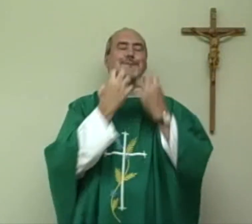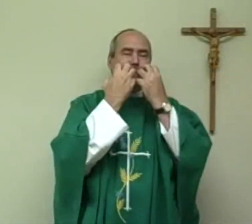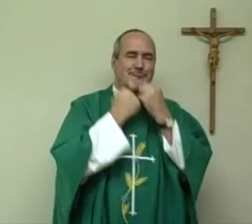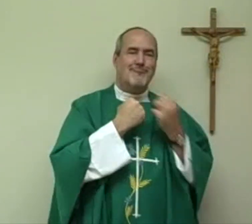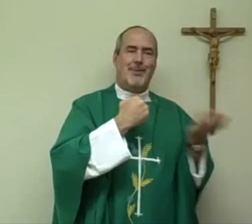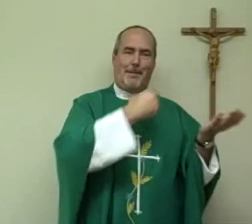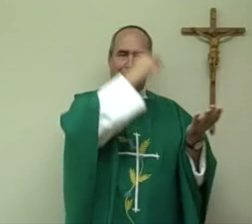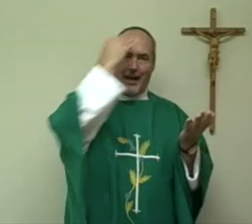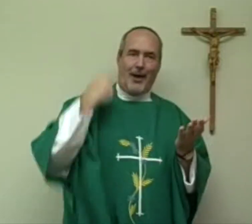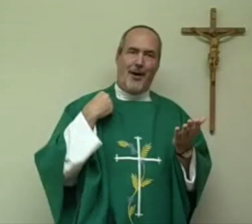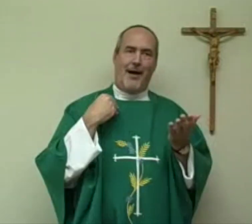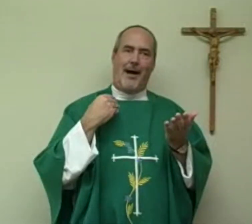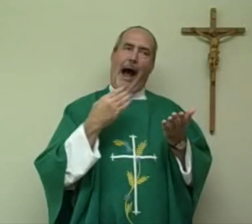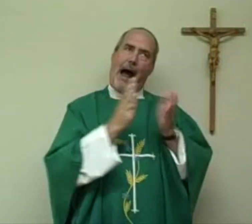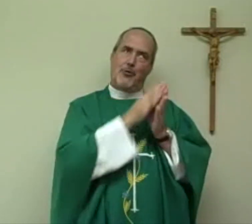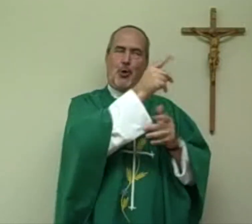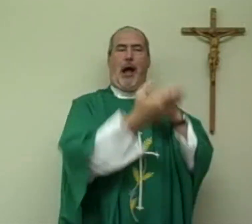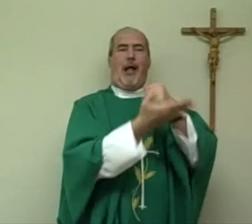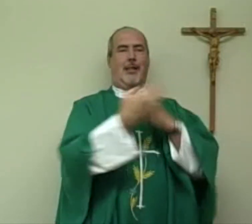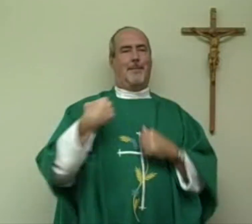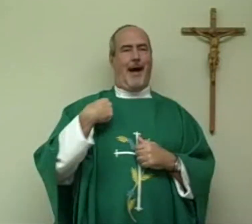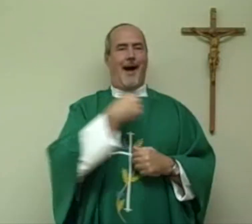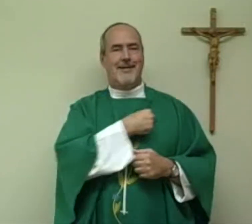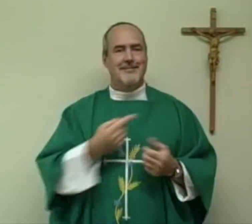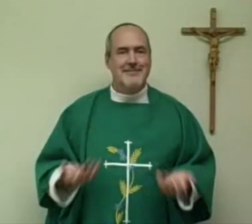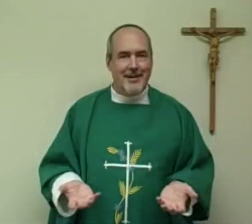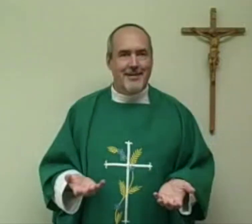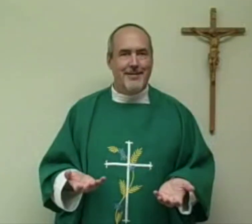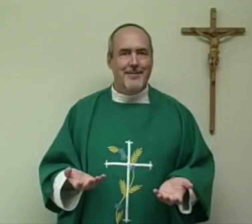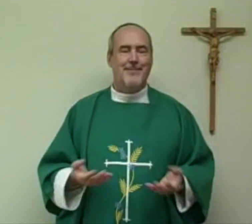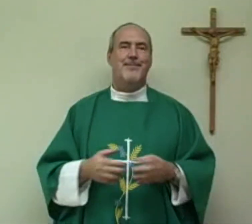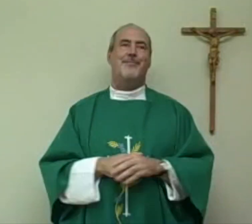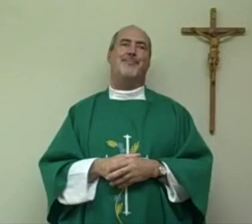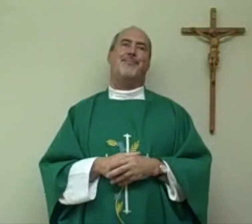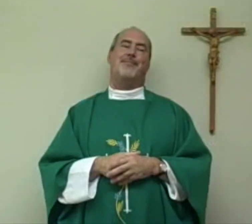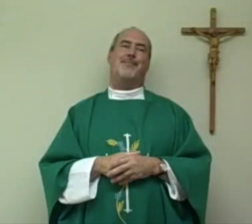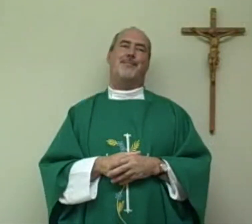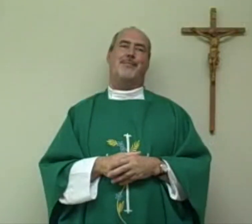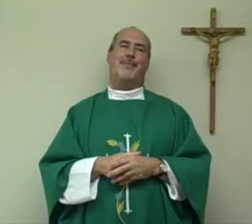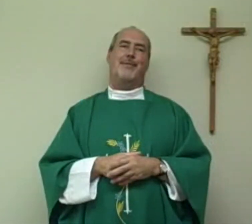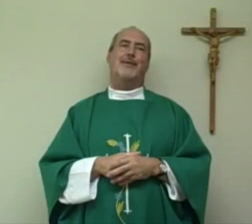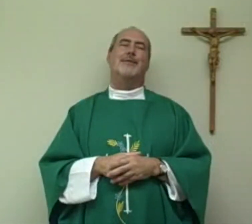mother as well, and that we need to cherish her and pray that she helps us.